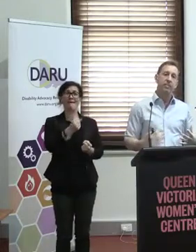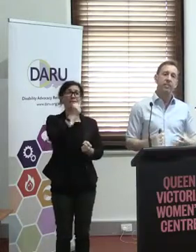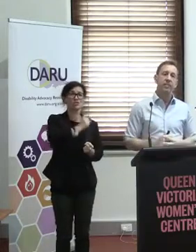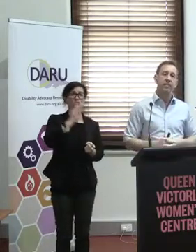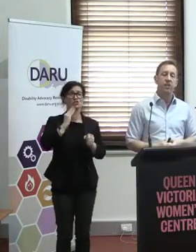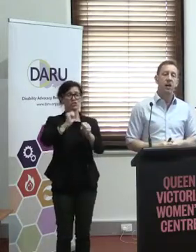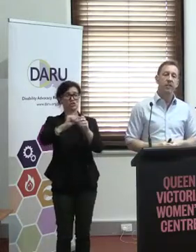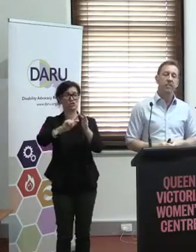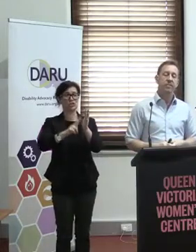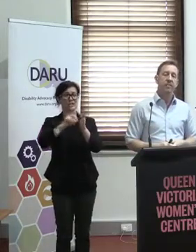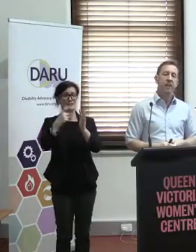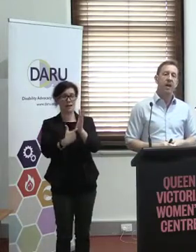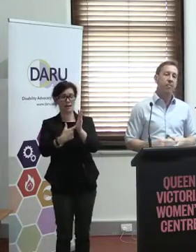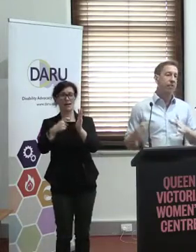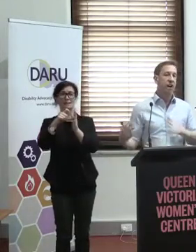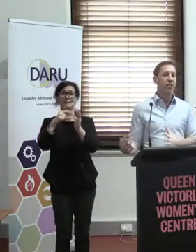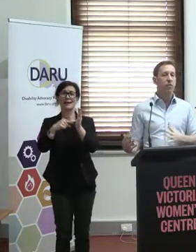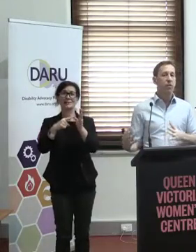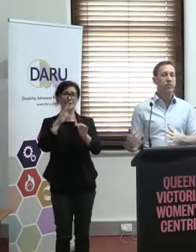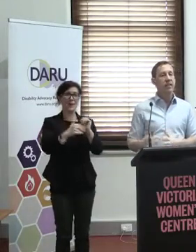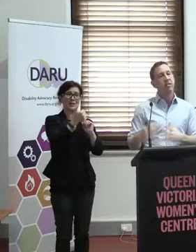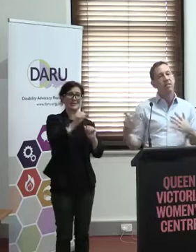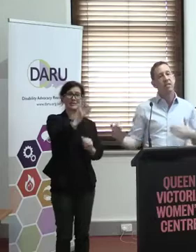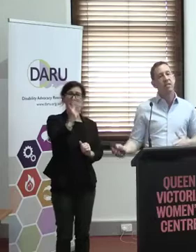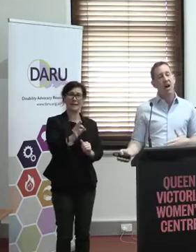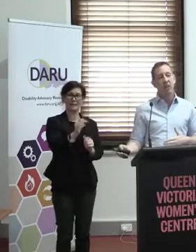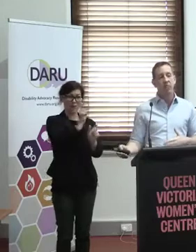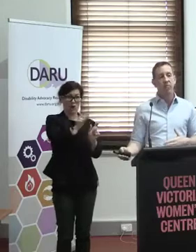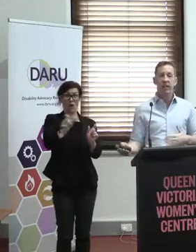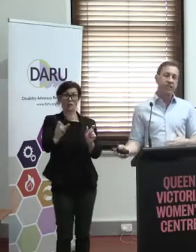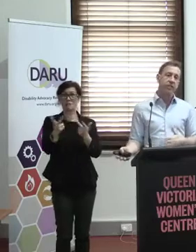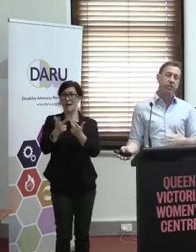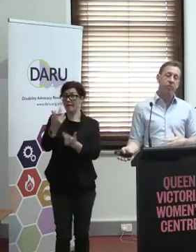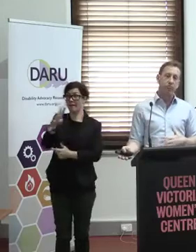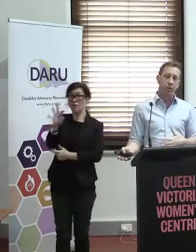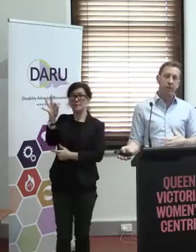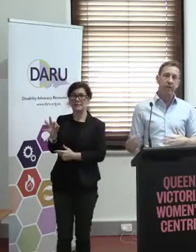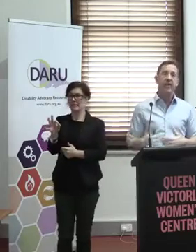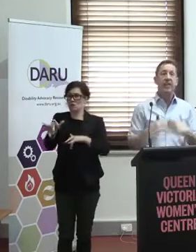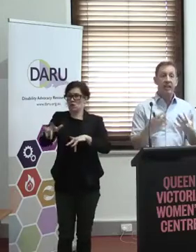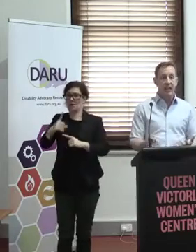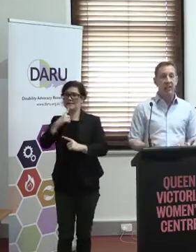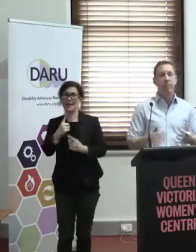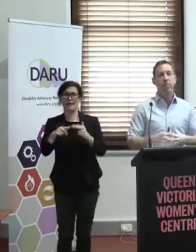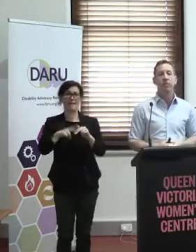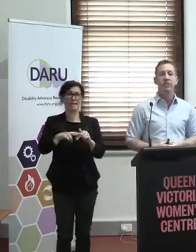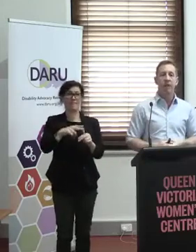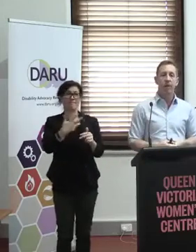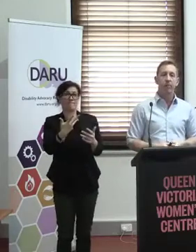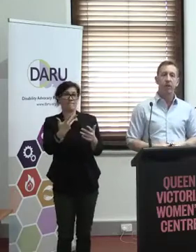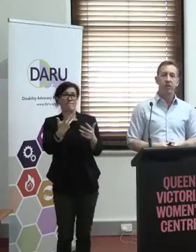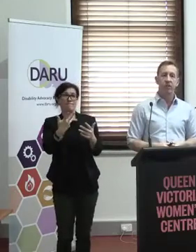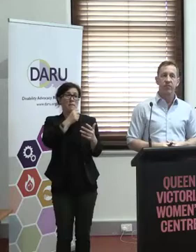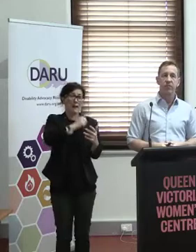about 60% of clients. The other 40% are not, their gender is not recorded in the reports